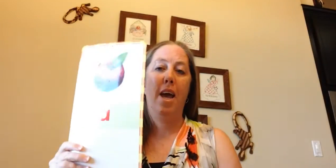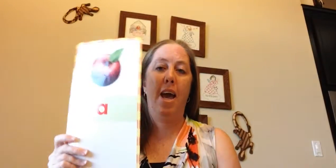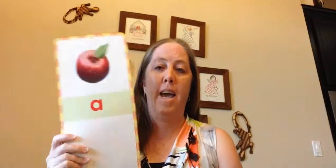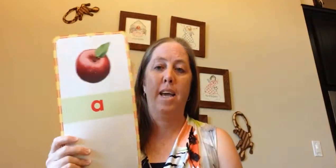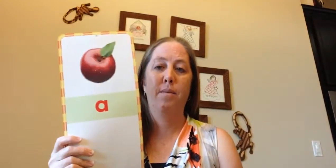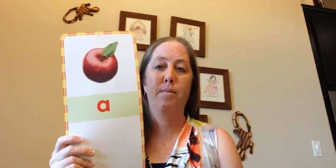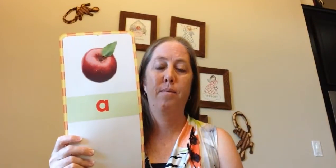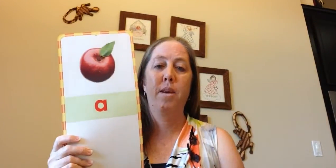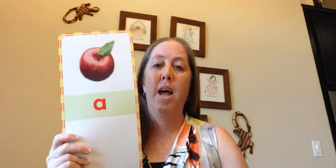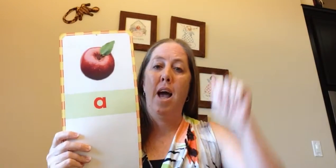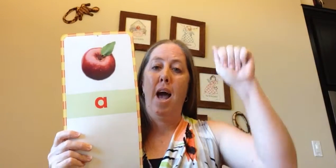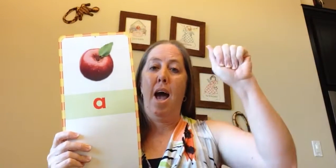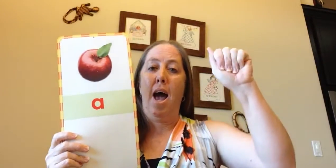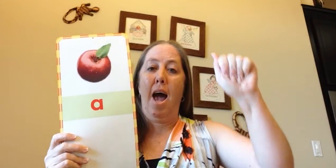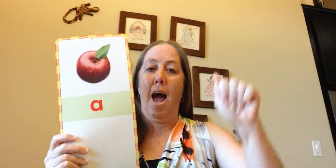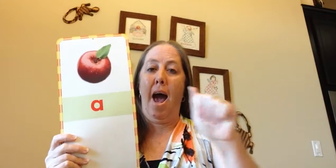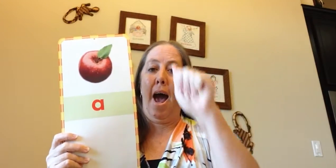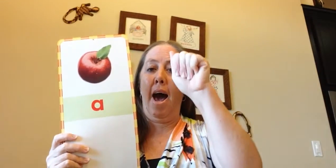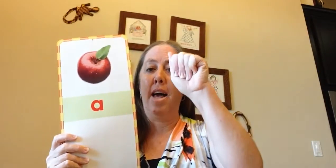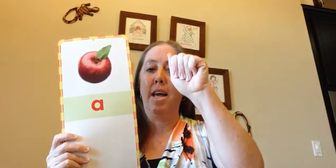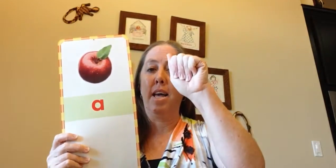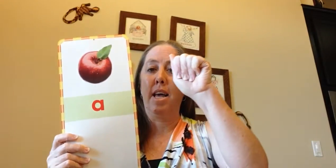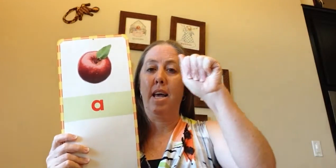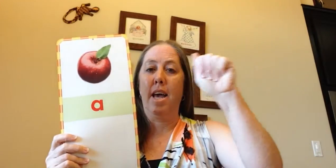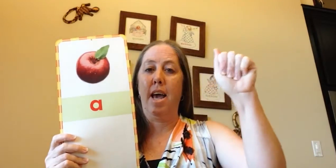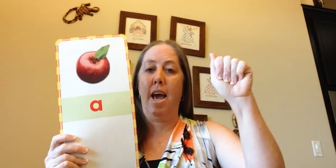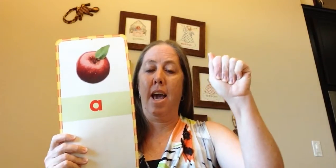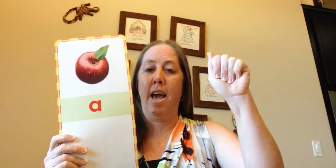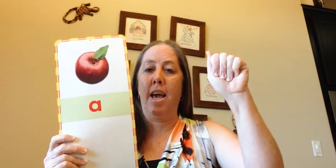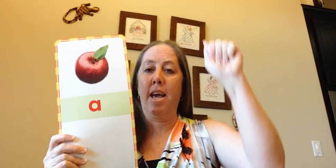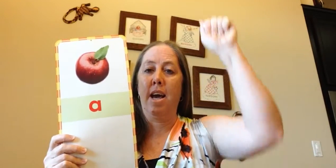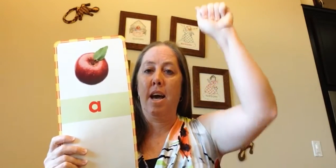A. A. A.